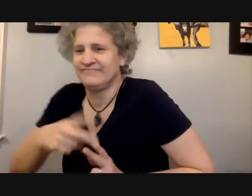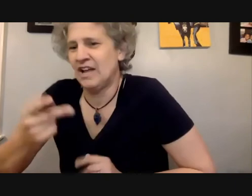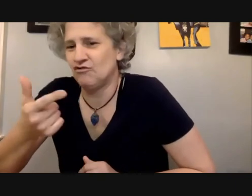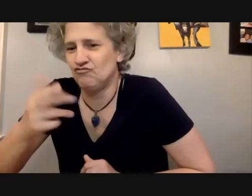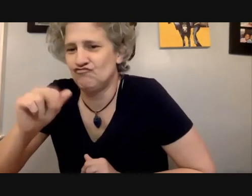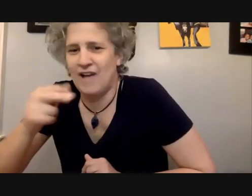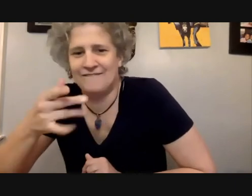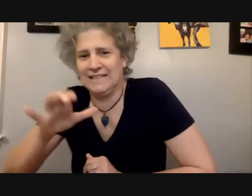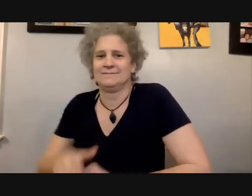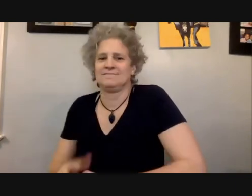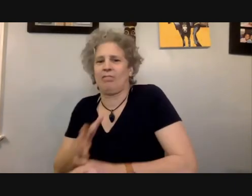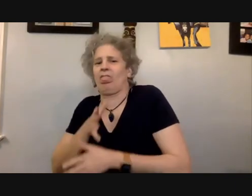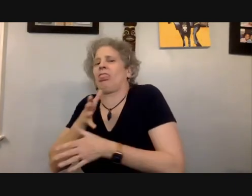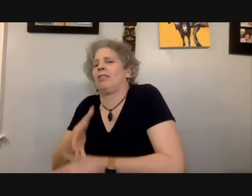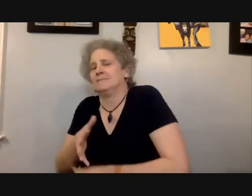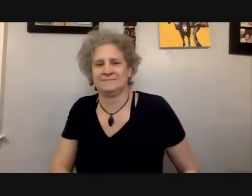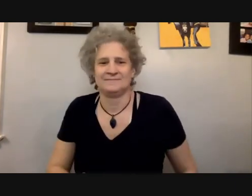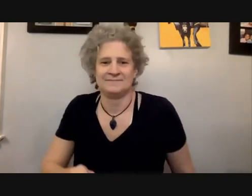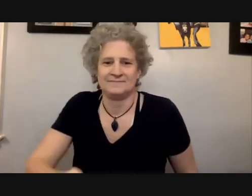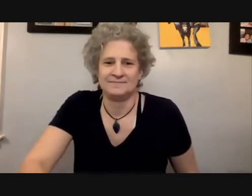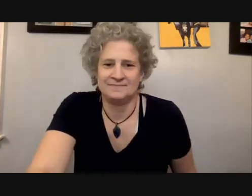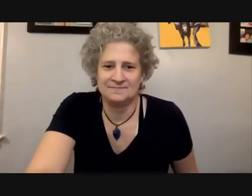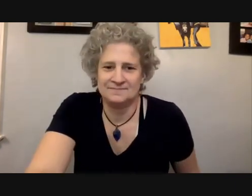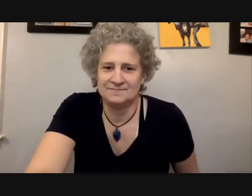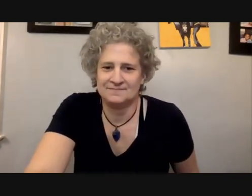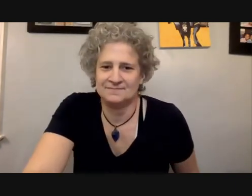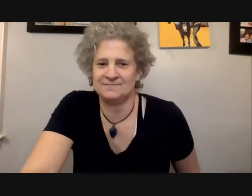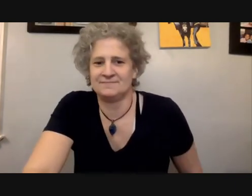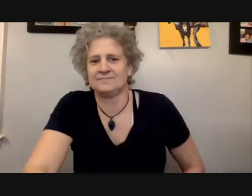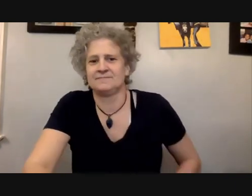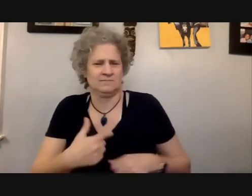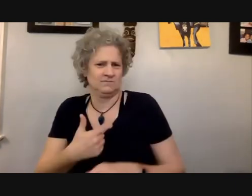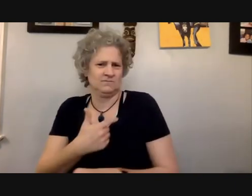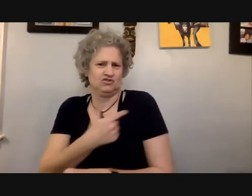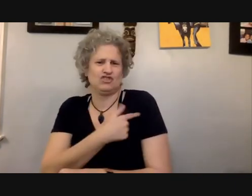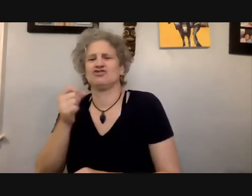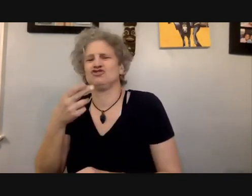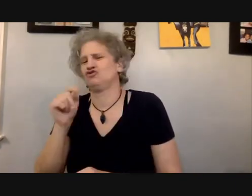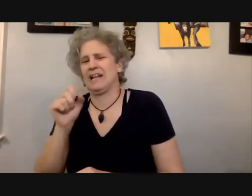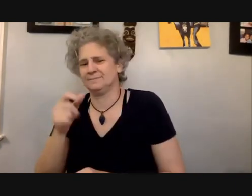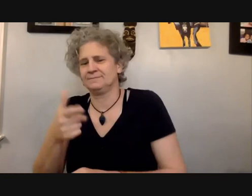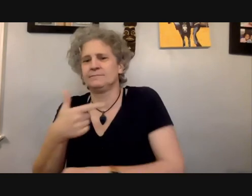going to change the movement of the sign to reflect that. And it's rather graphic.